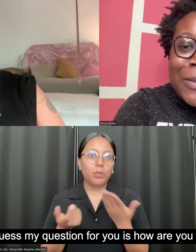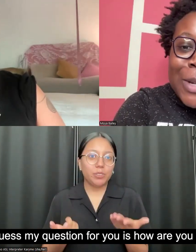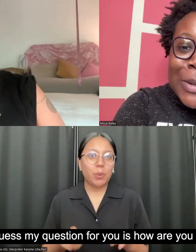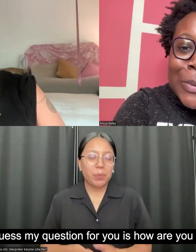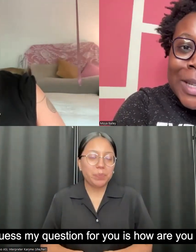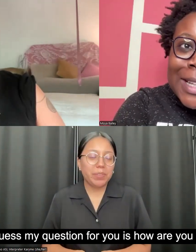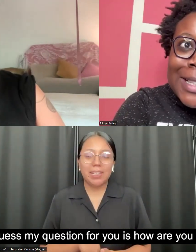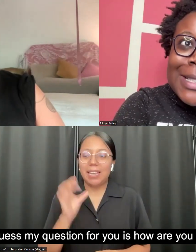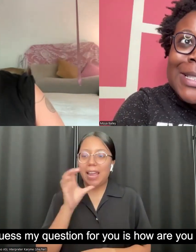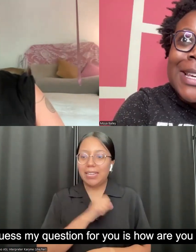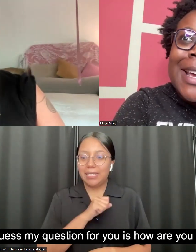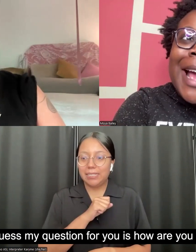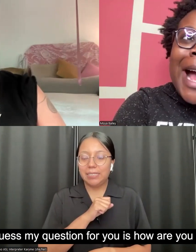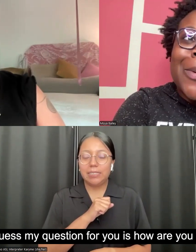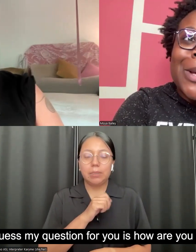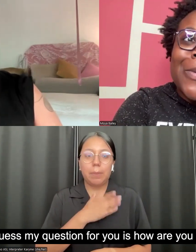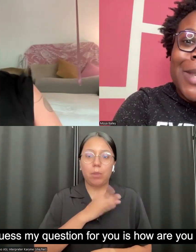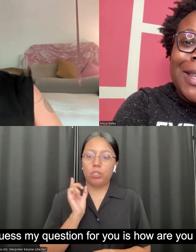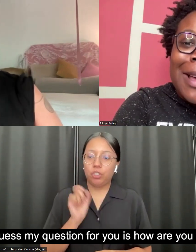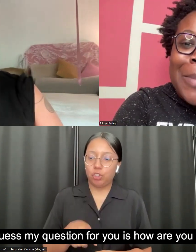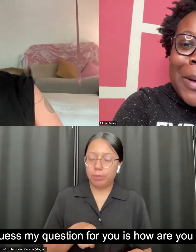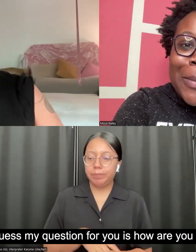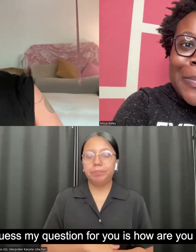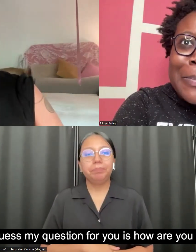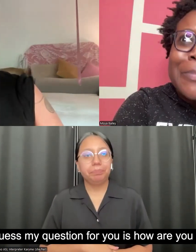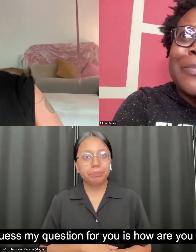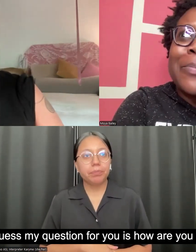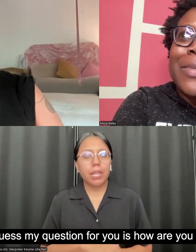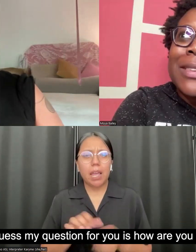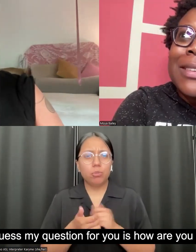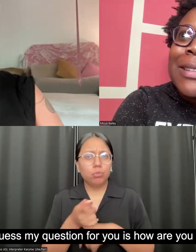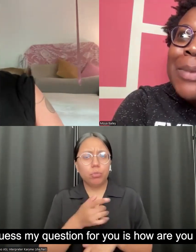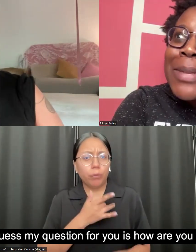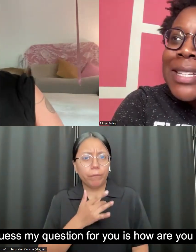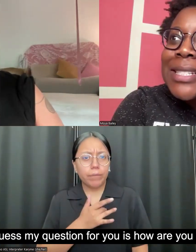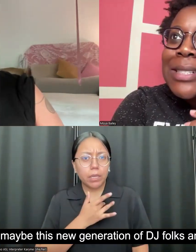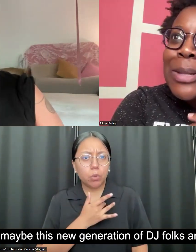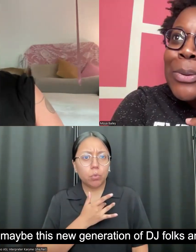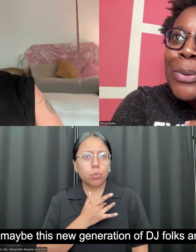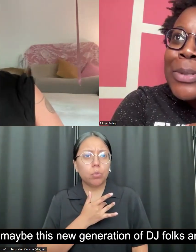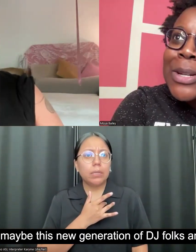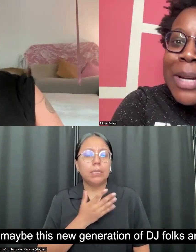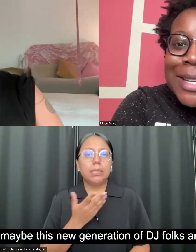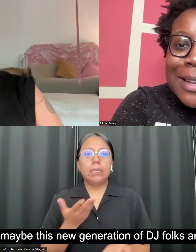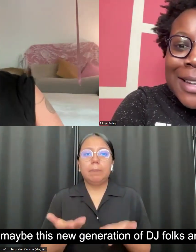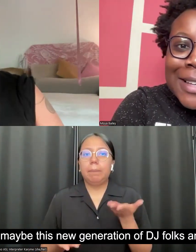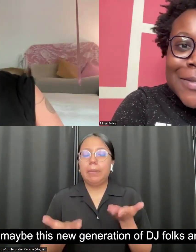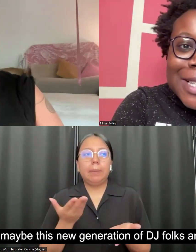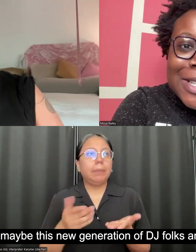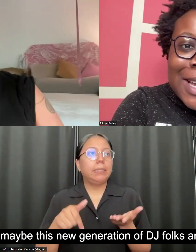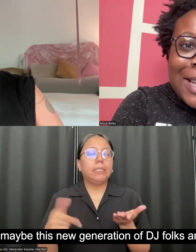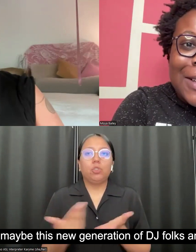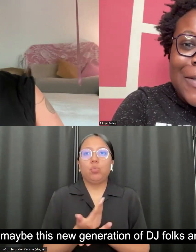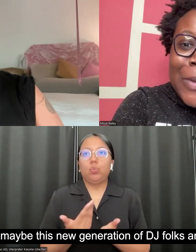question for you is, how are you feeling about maybe this new generation